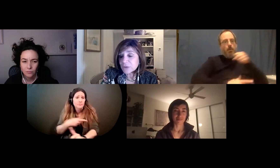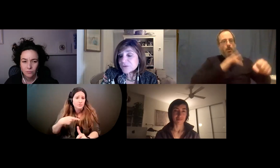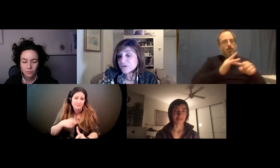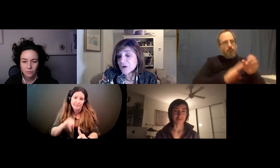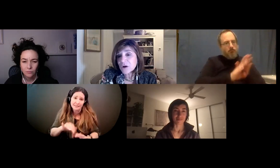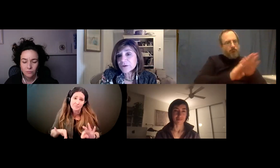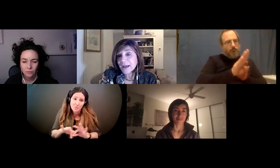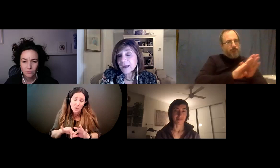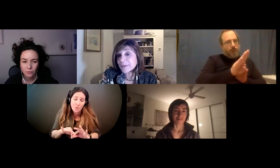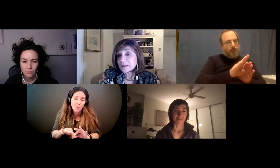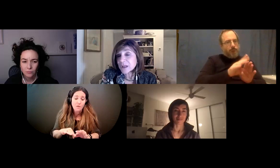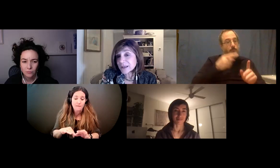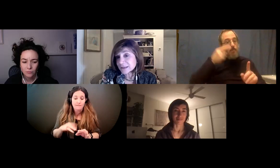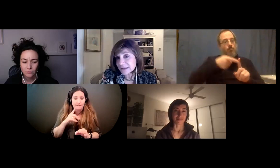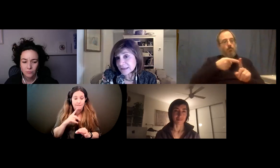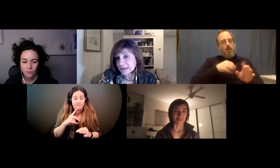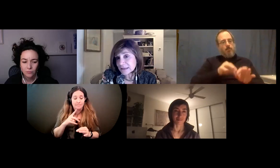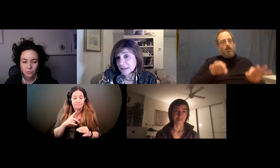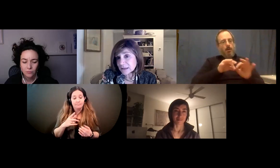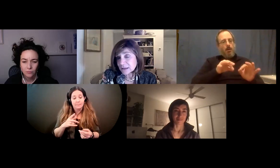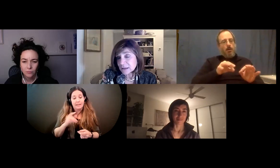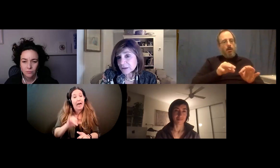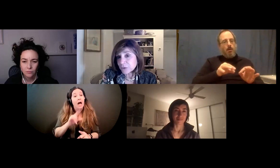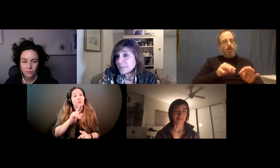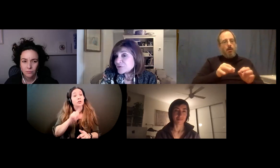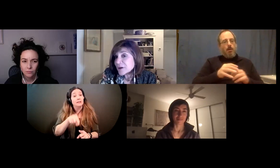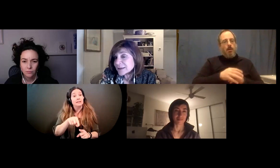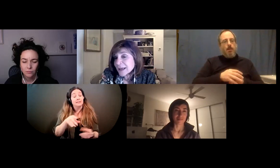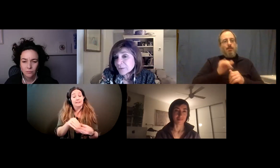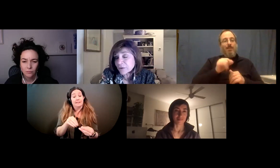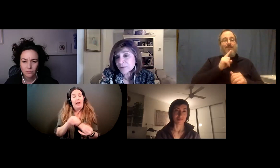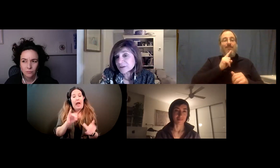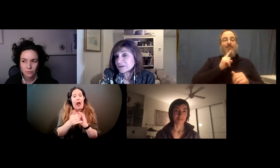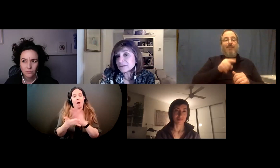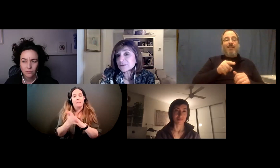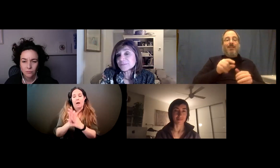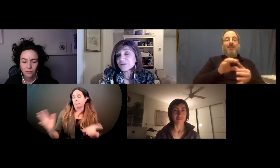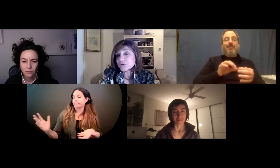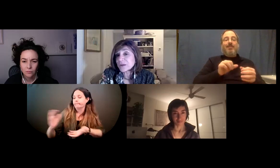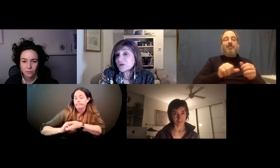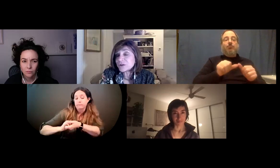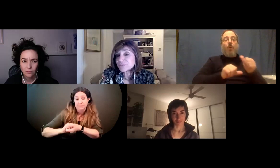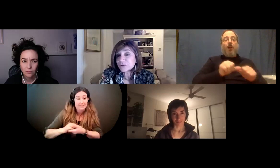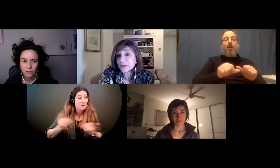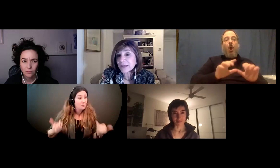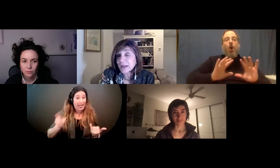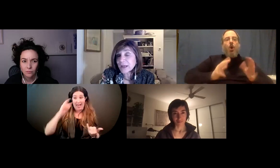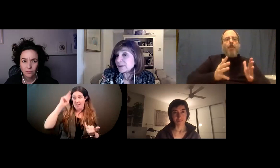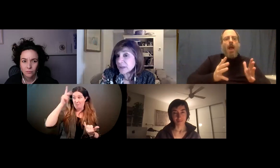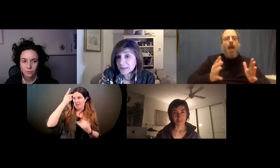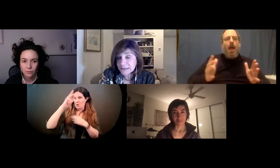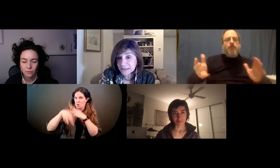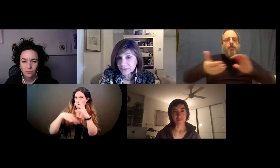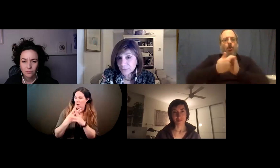it goes to the heart of how to make alliances. You know, I'm trying now in our political situation to figure out how to